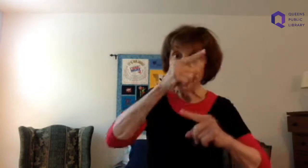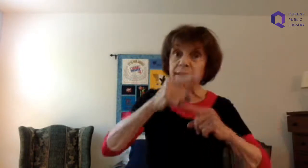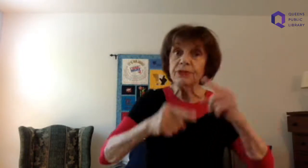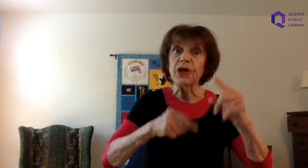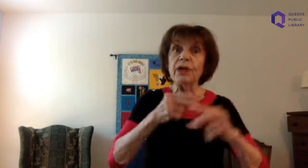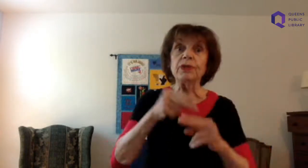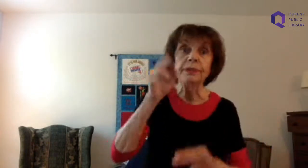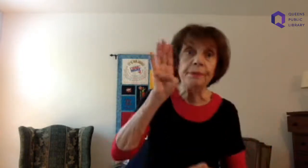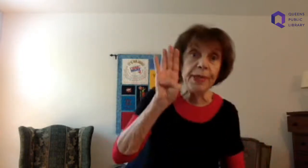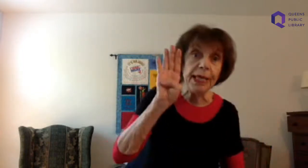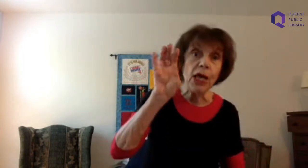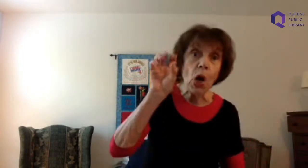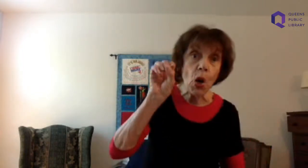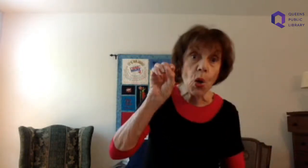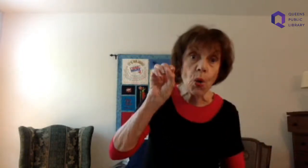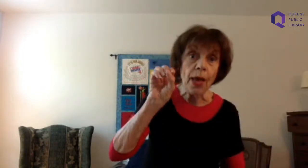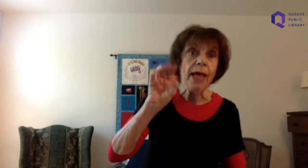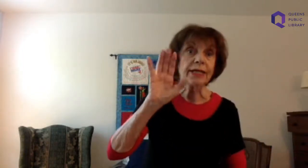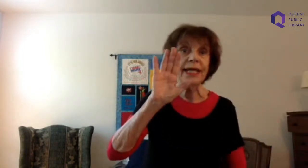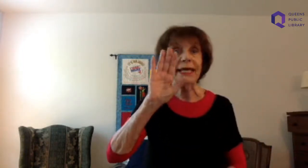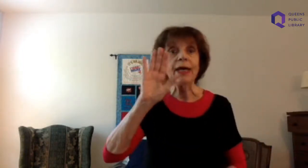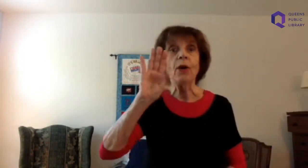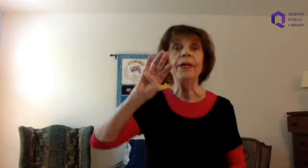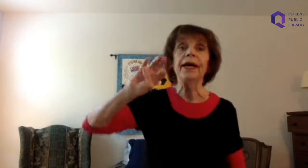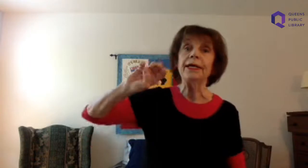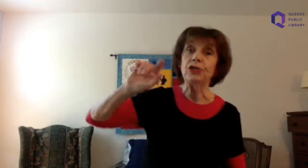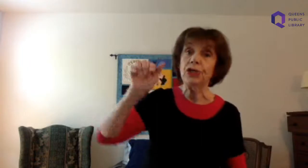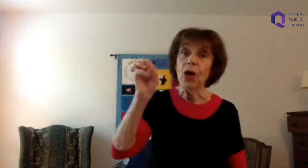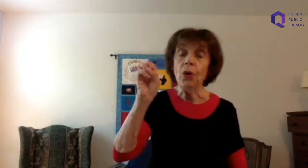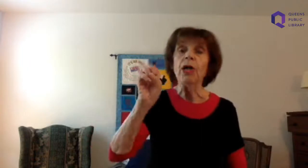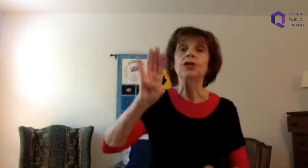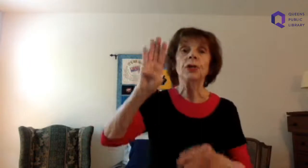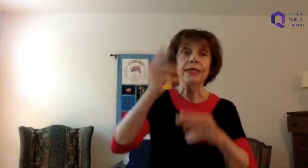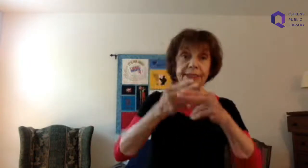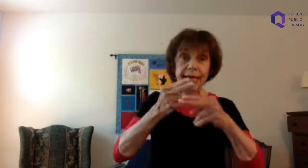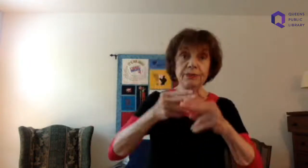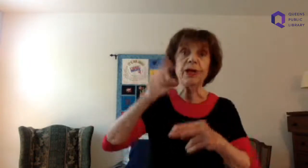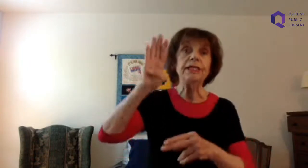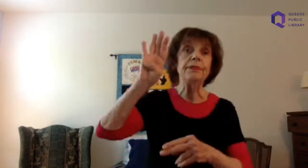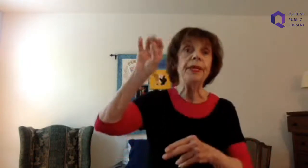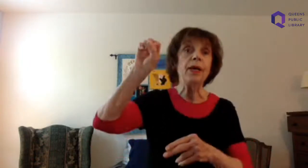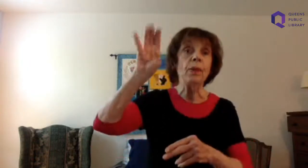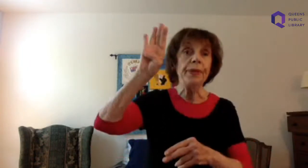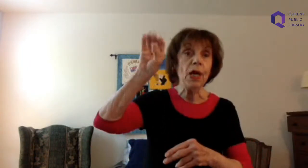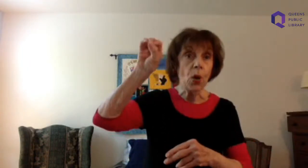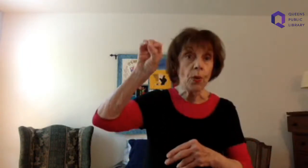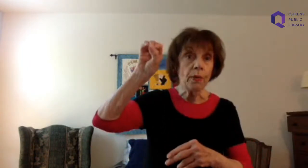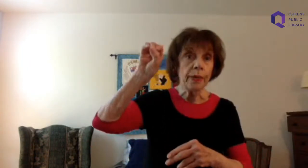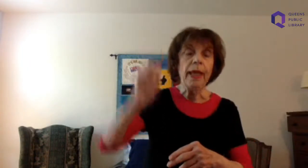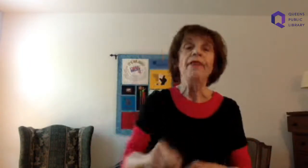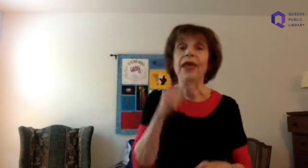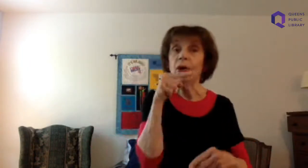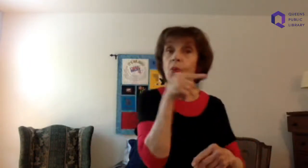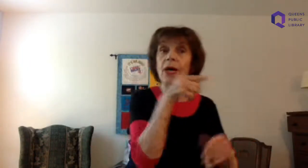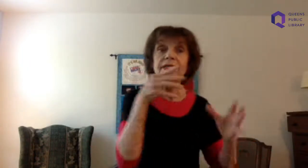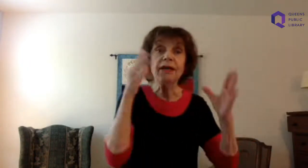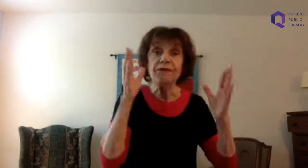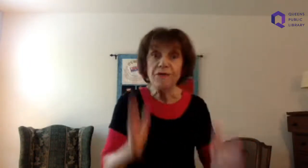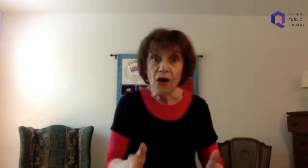name sign was B-O, because I can't go B-I-N-G-O. So his name sign is Bingo, B-O. There was a